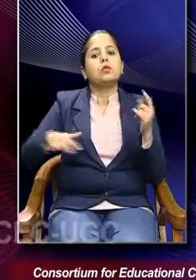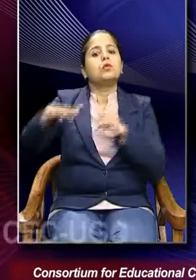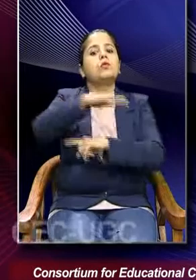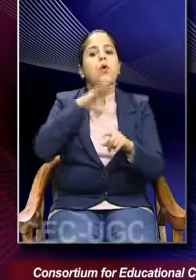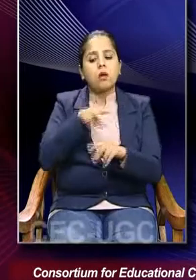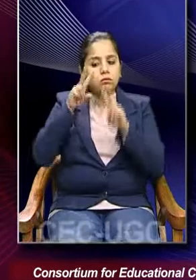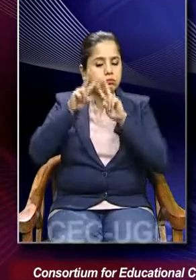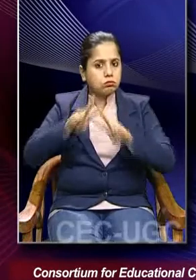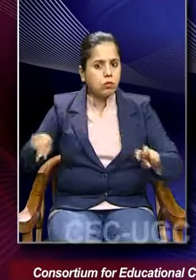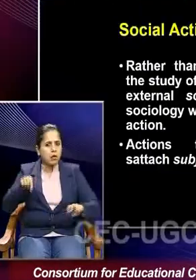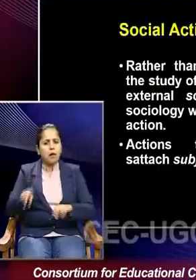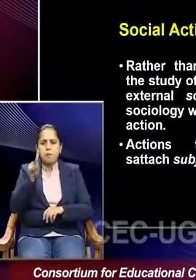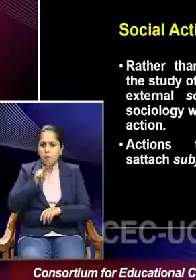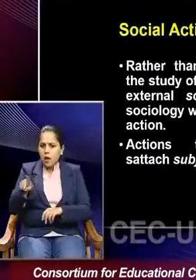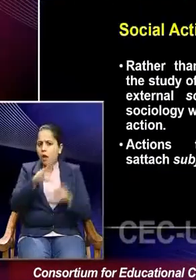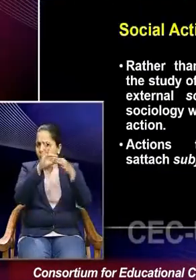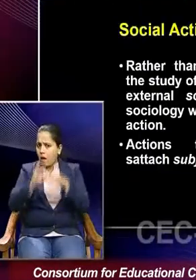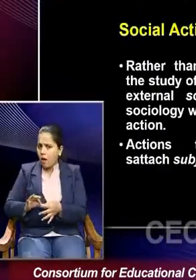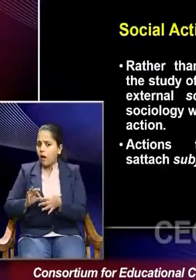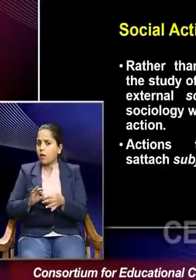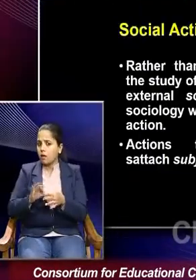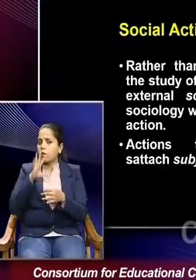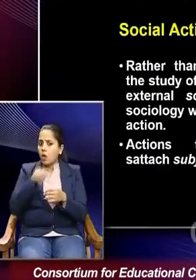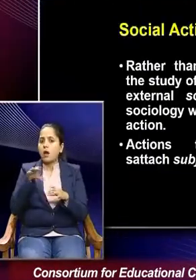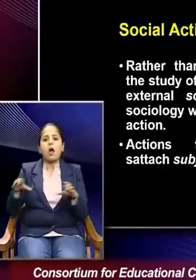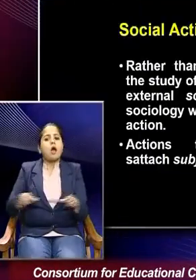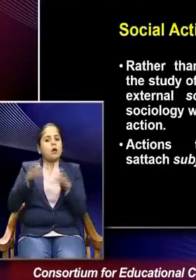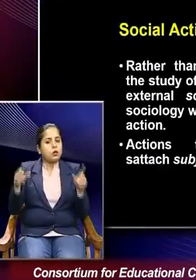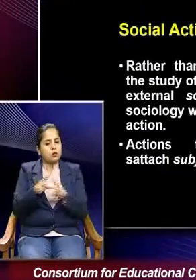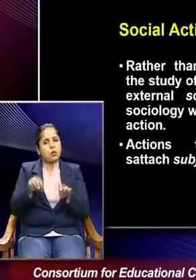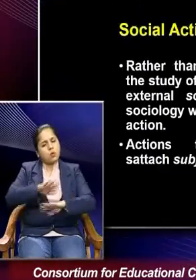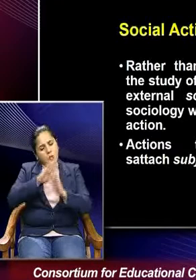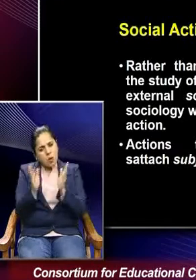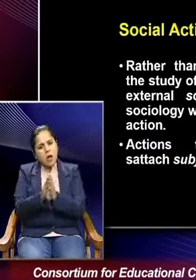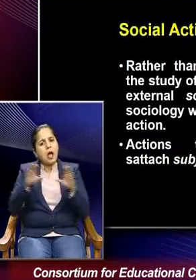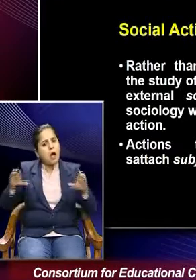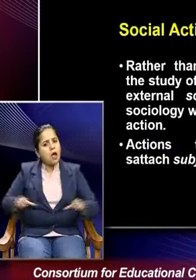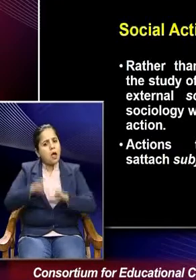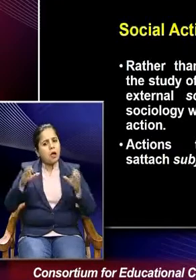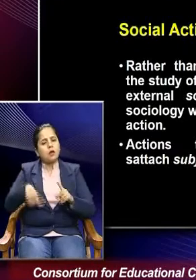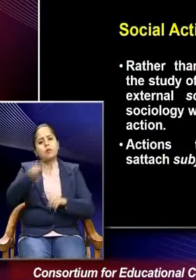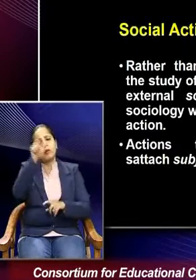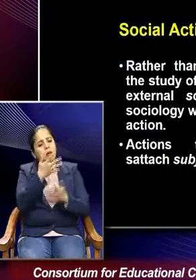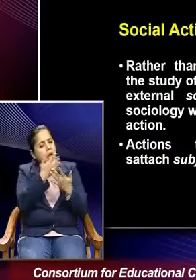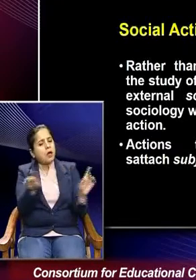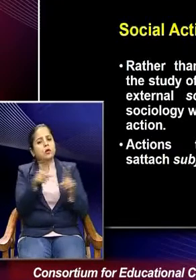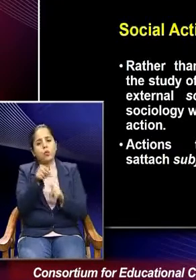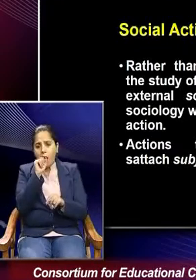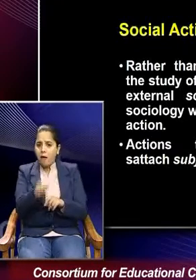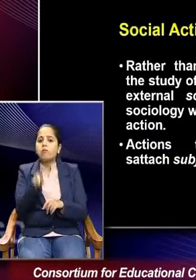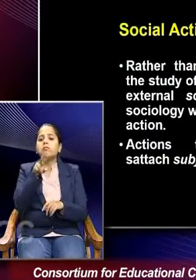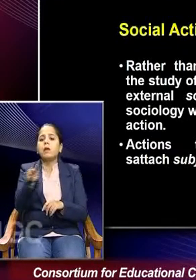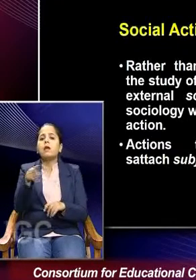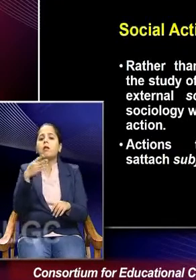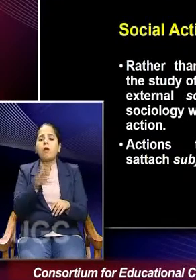do with meaning attached to the action. Every action that one does has a meaning.